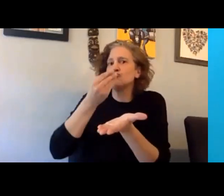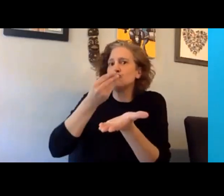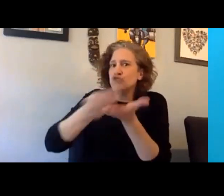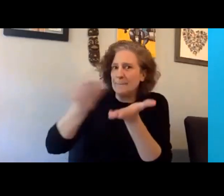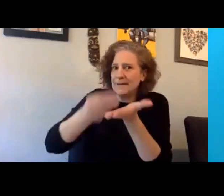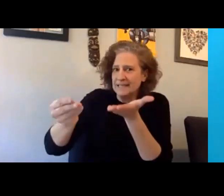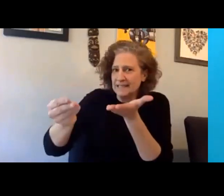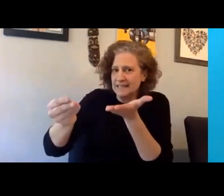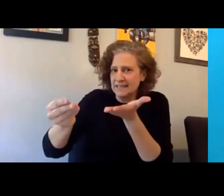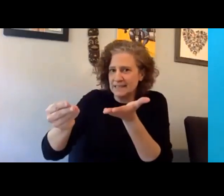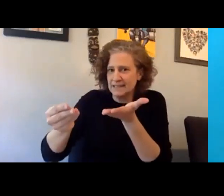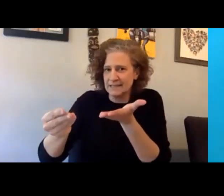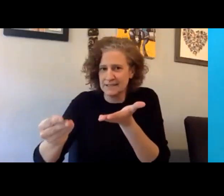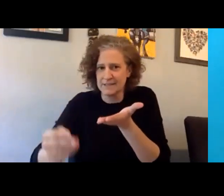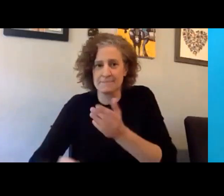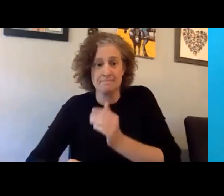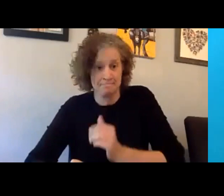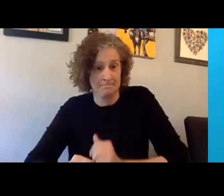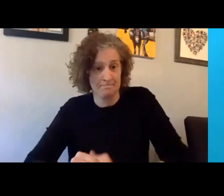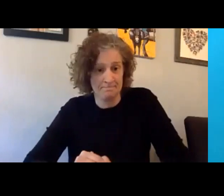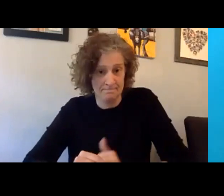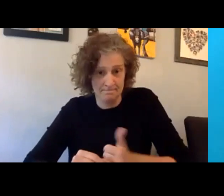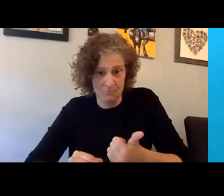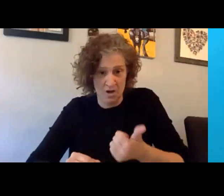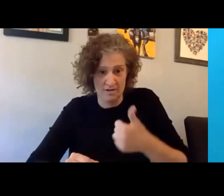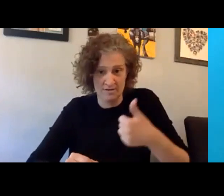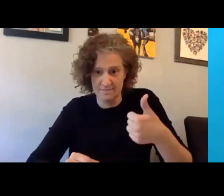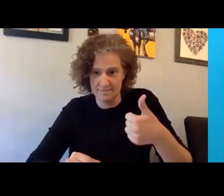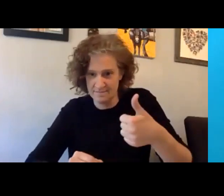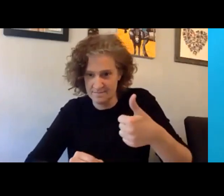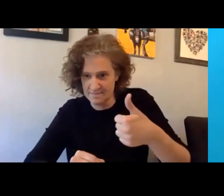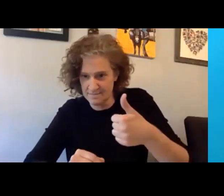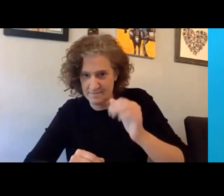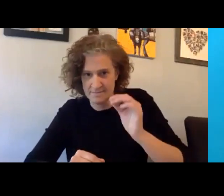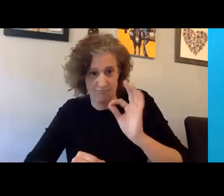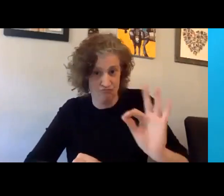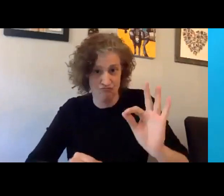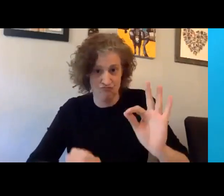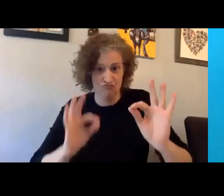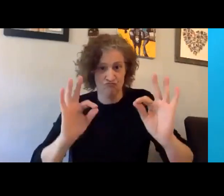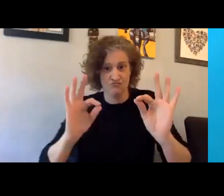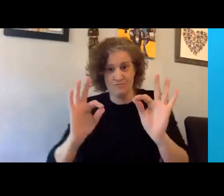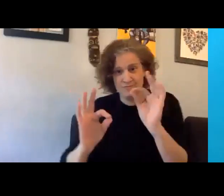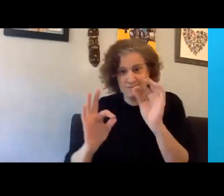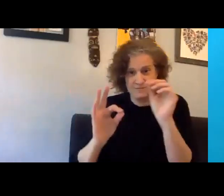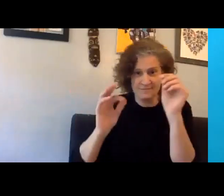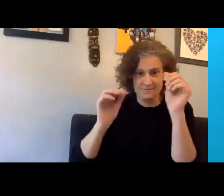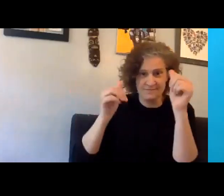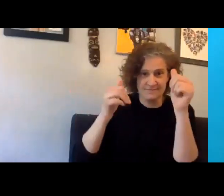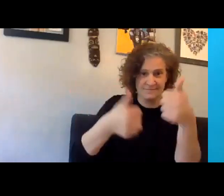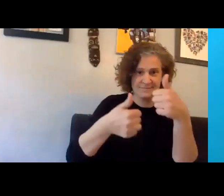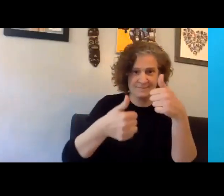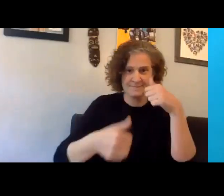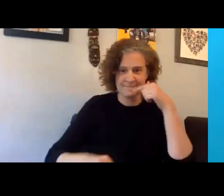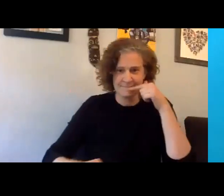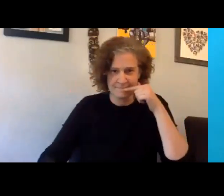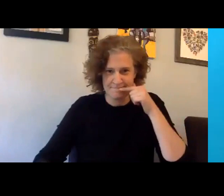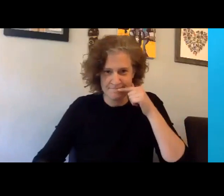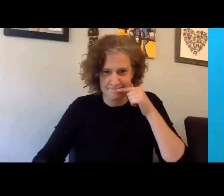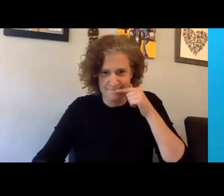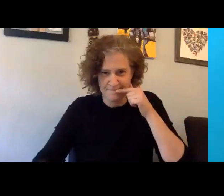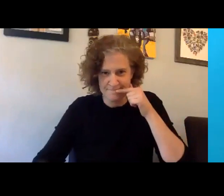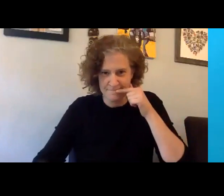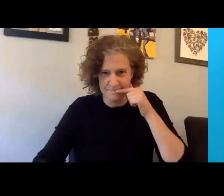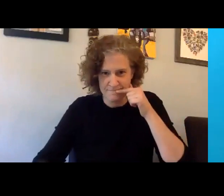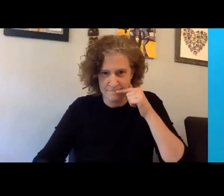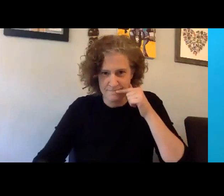one. If I buy a lot of groceries, I'm shopping. Okay? All right, great. All